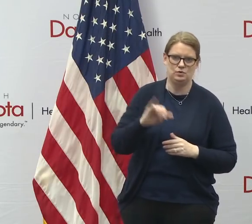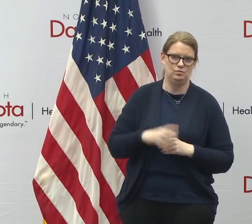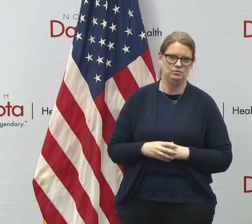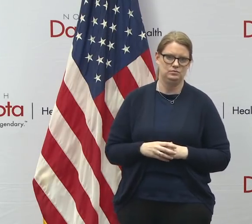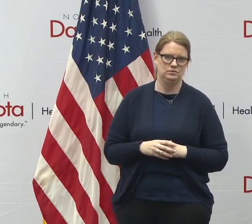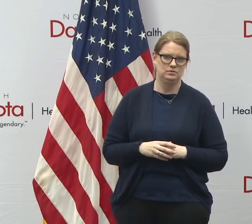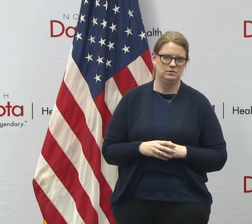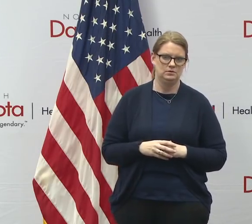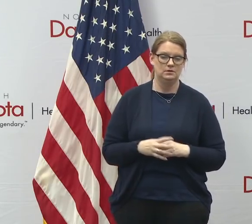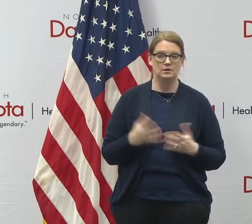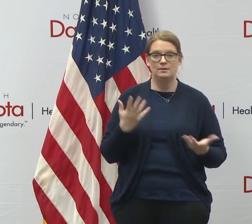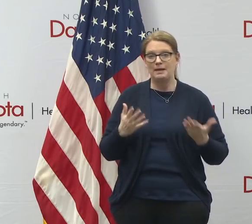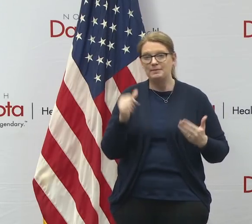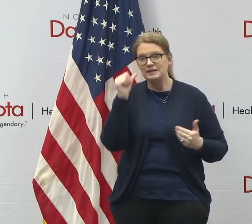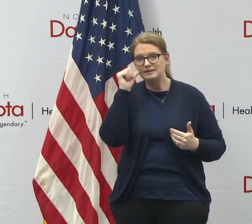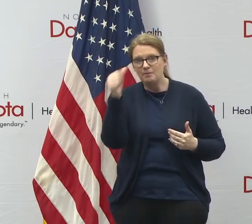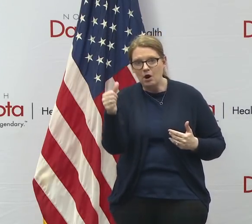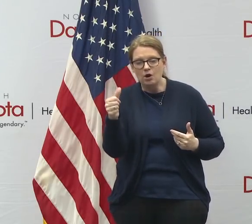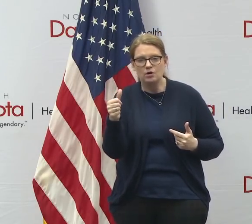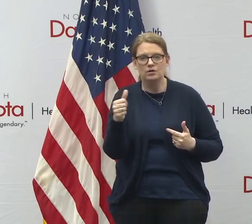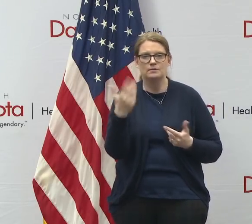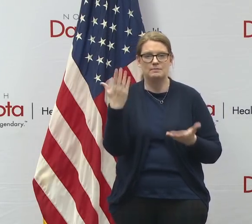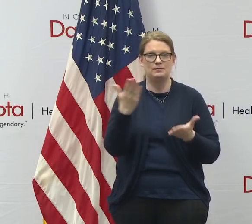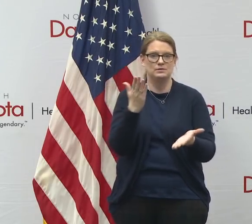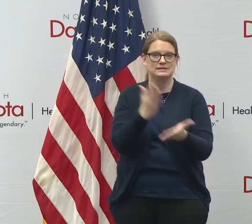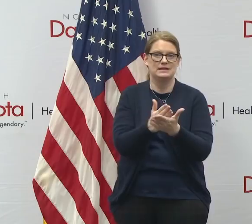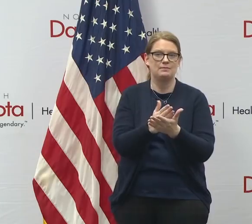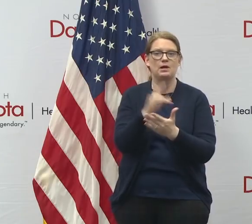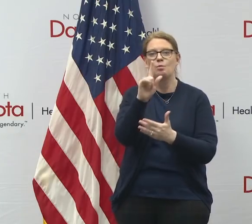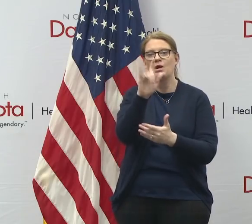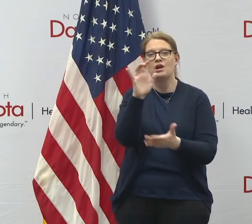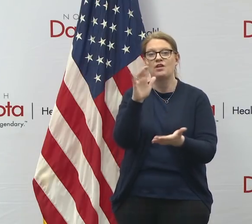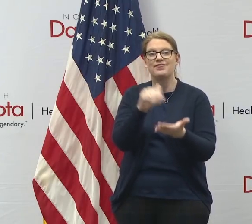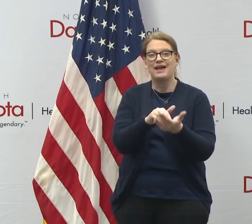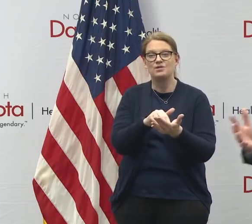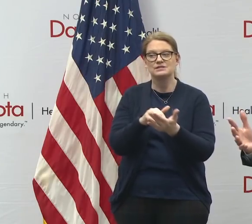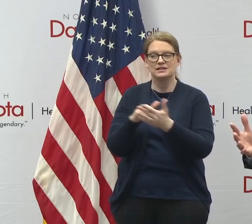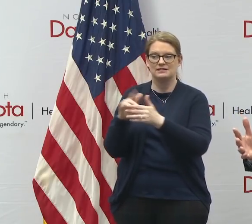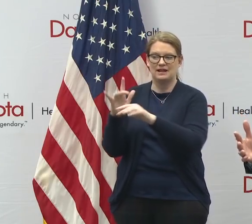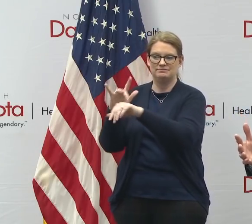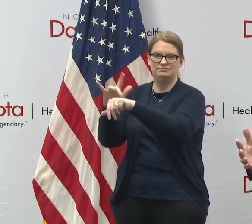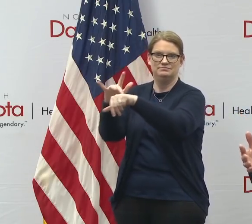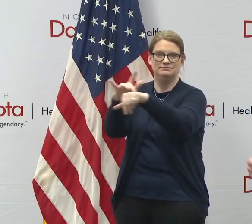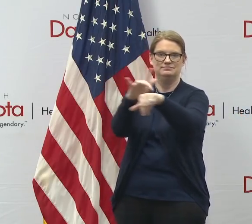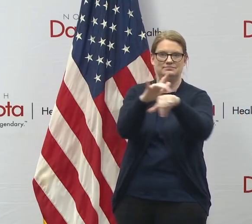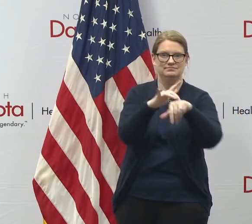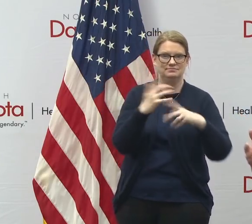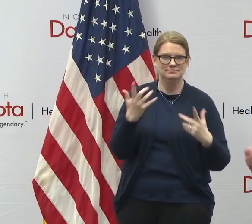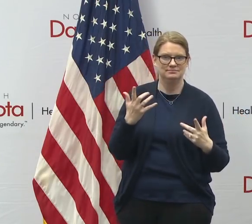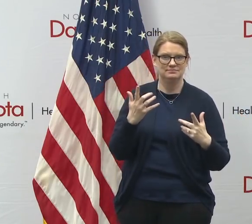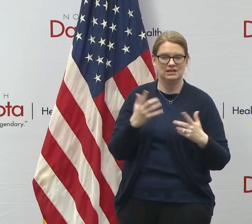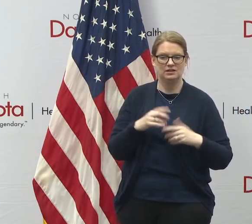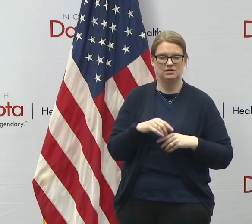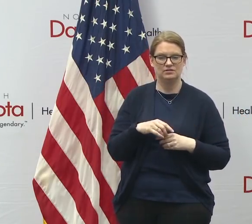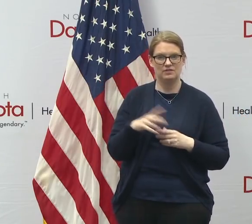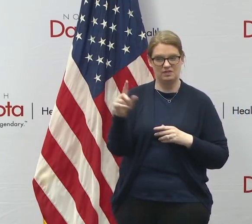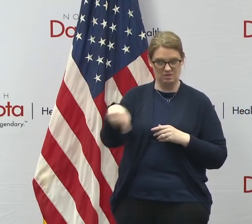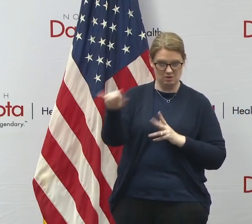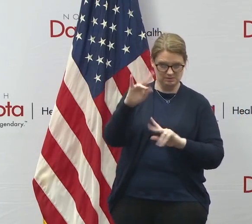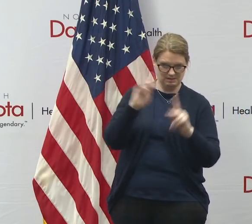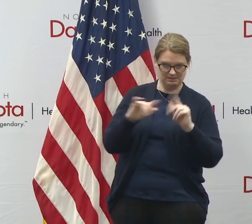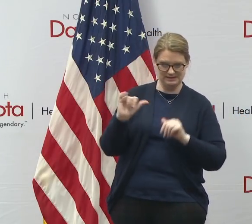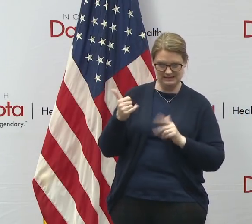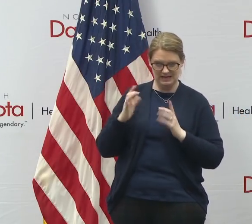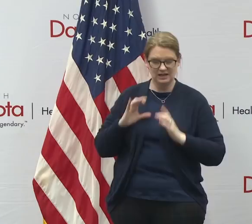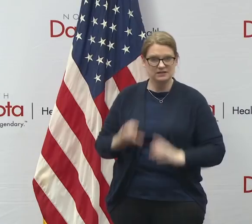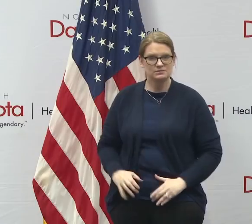also, tomorrow we might be stopping 100,000 contacts between those care individuals and 10 customers. If you stop